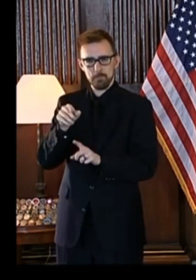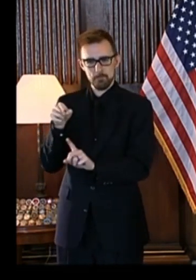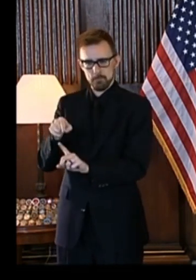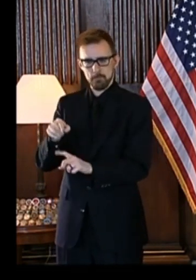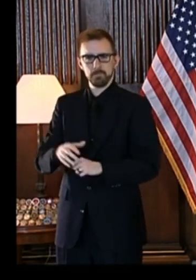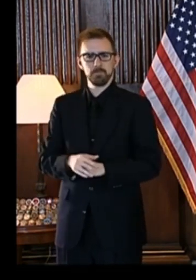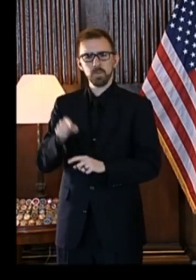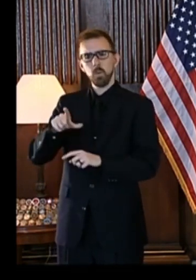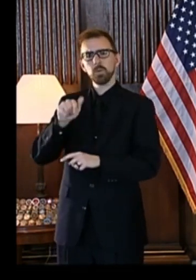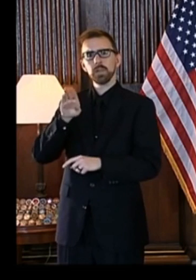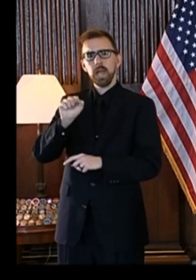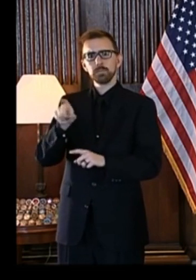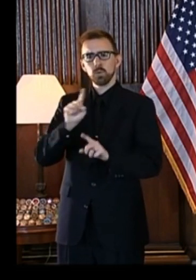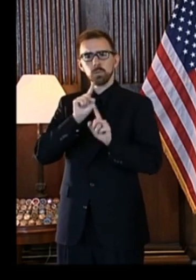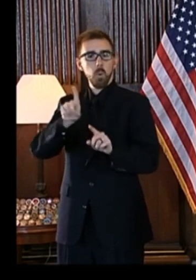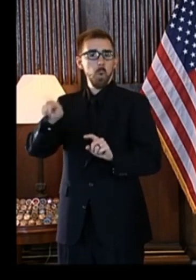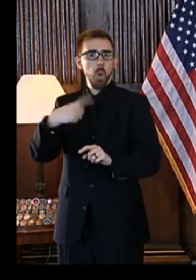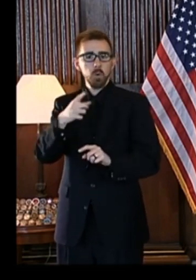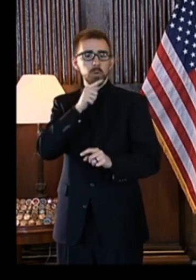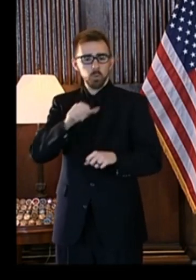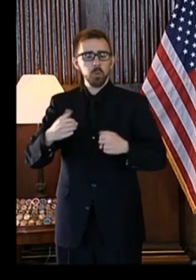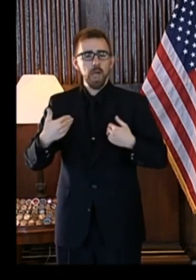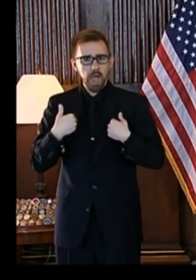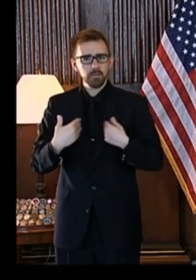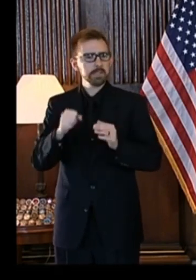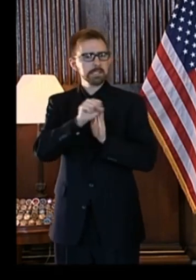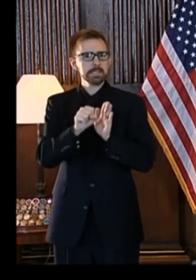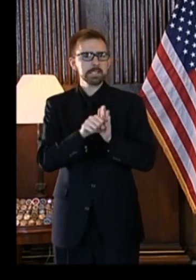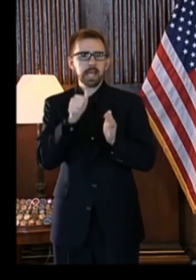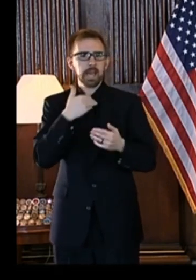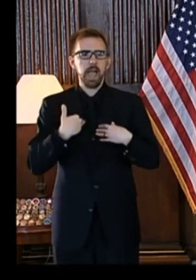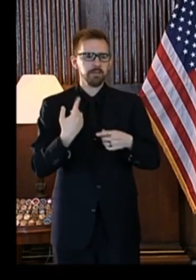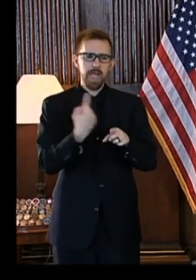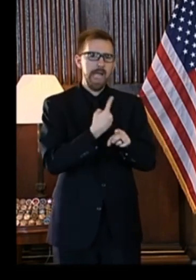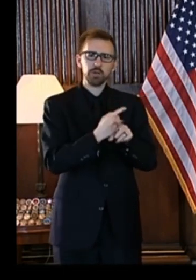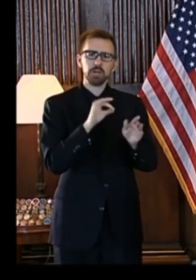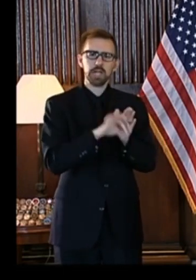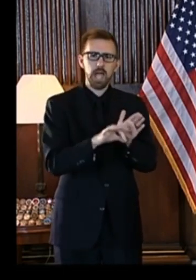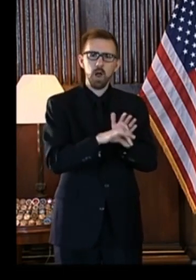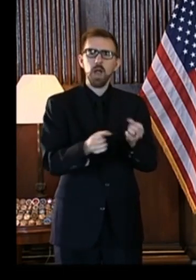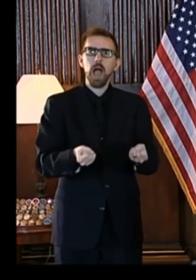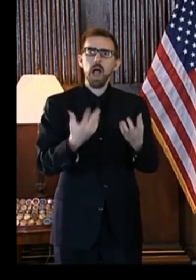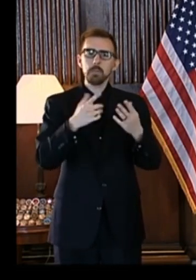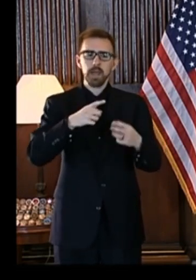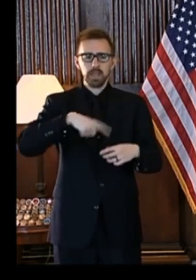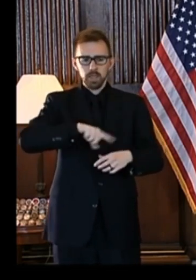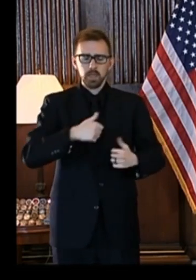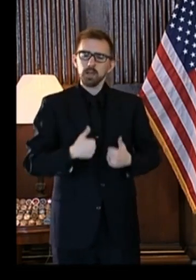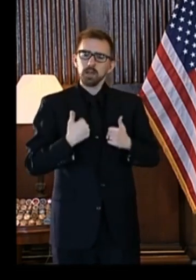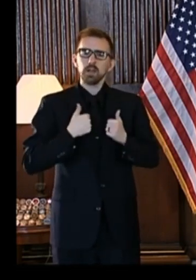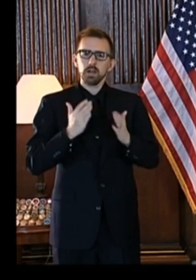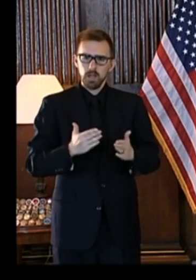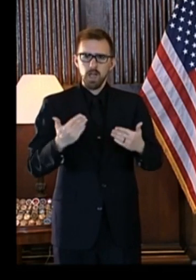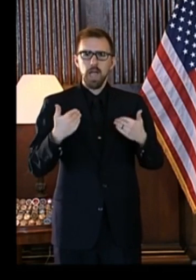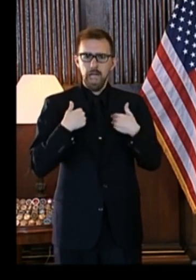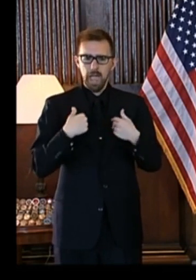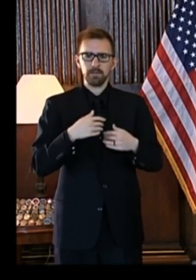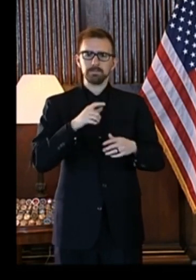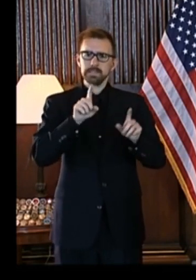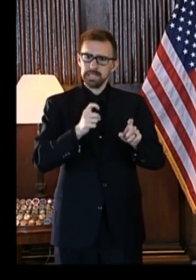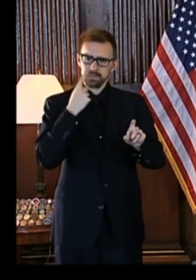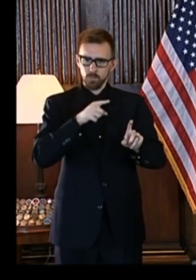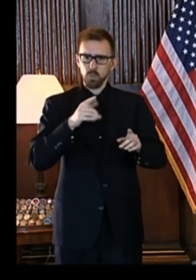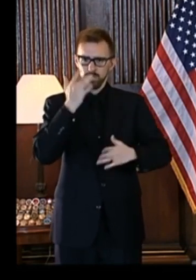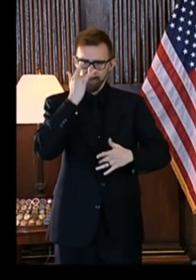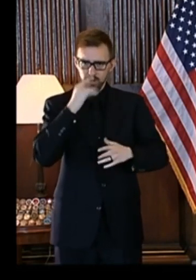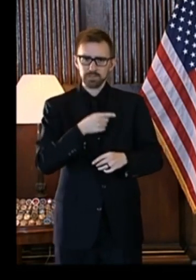those labs report only positive tests, the state does not have an accurate count of how many residents have been tested for the virus and what proportion